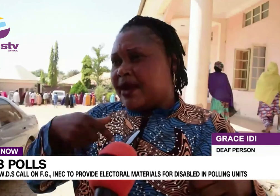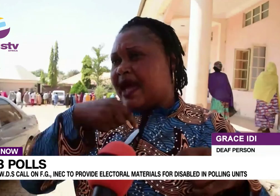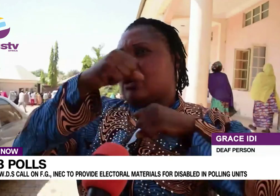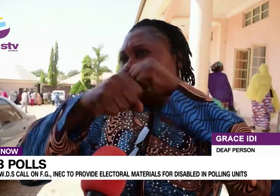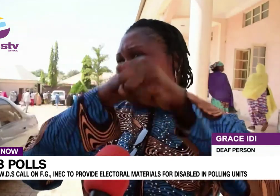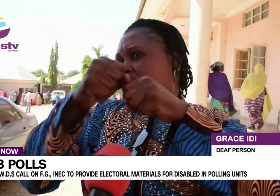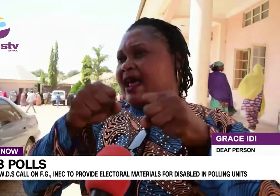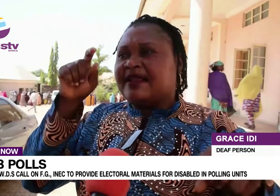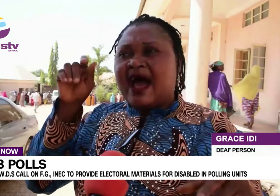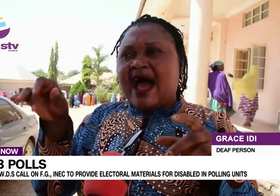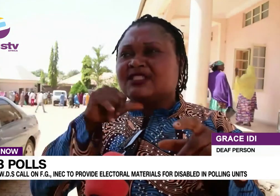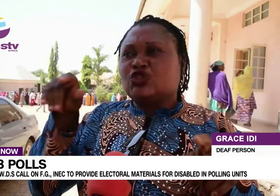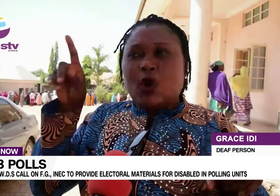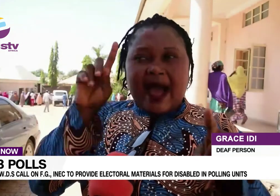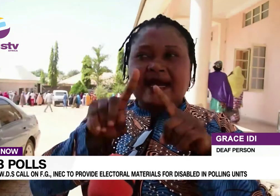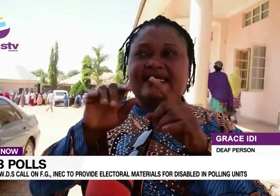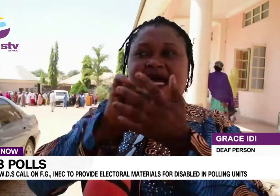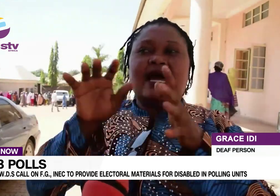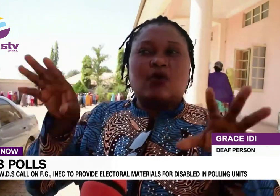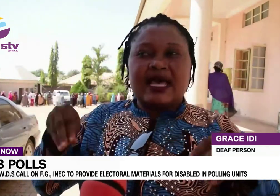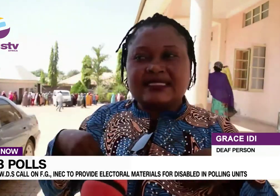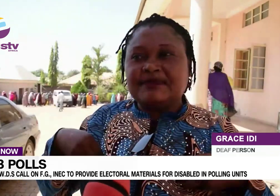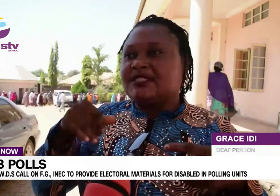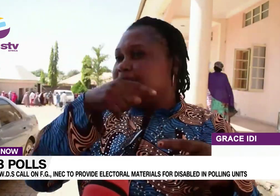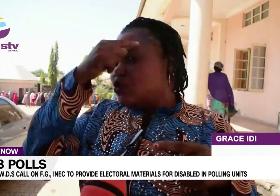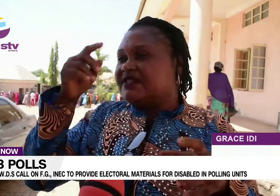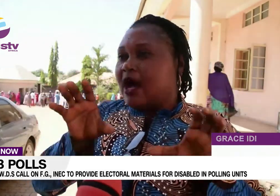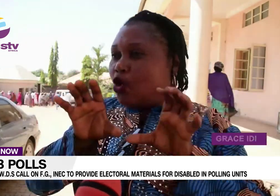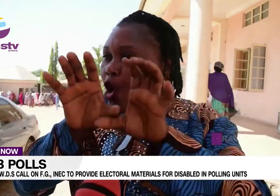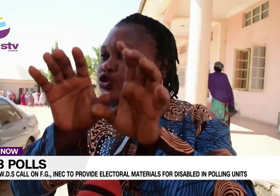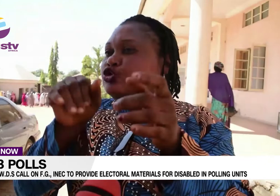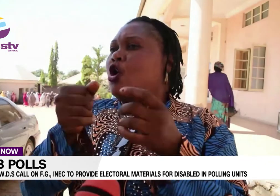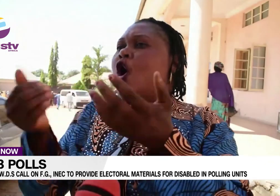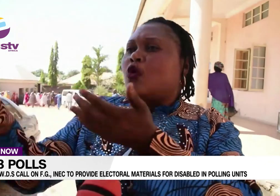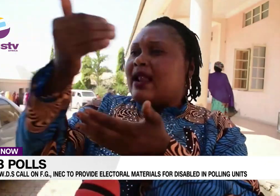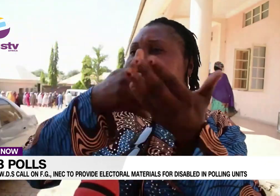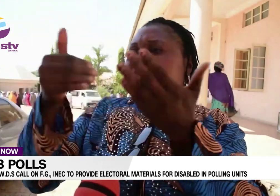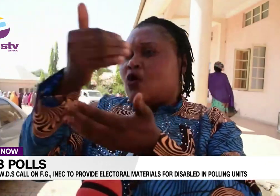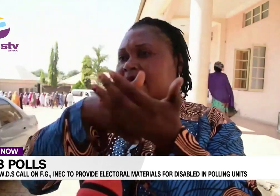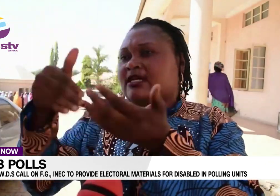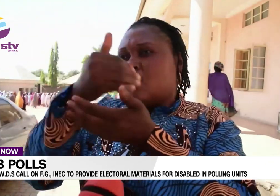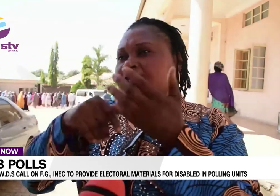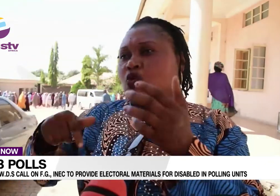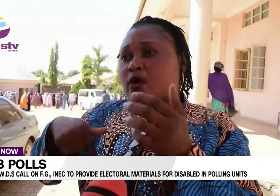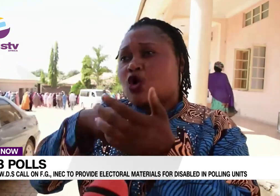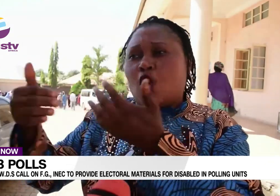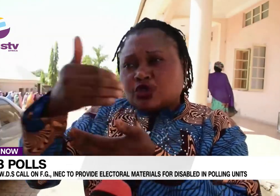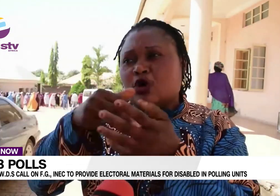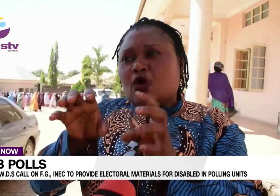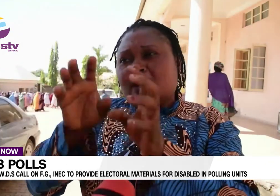are suffering, and I do not agree that I will accept it, because if I continue collecting, we continue collecting,